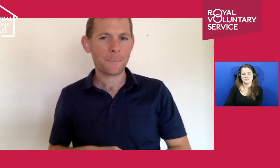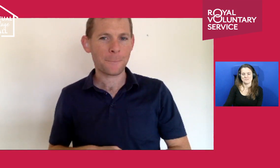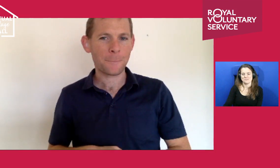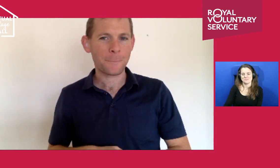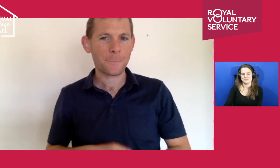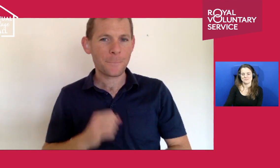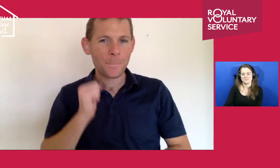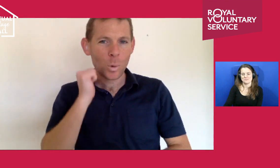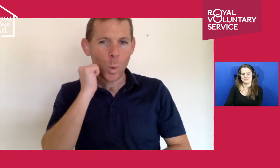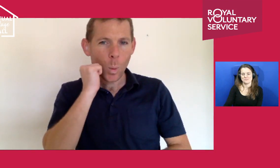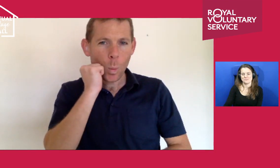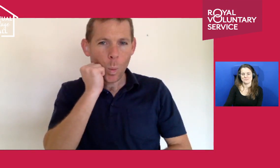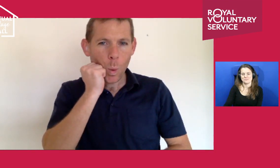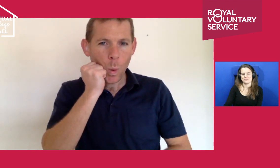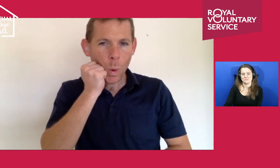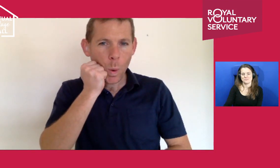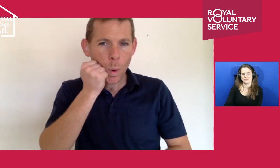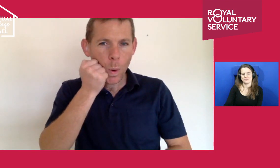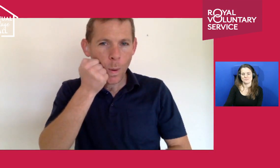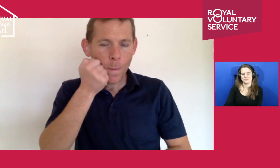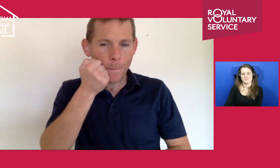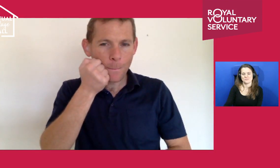Warm.